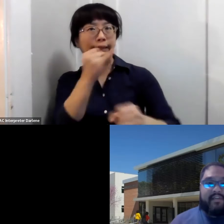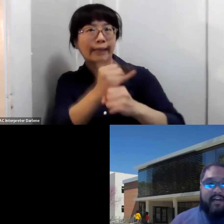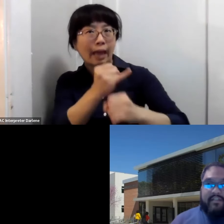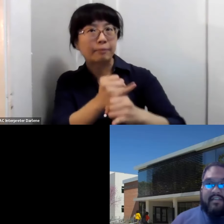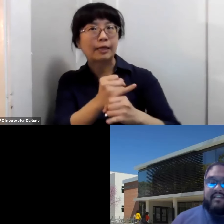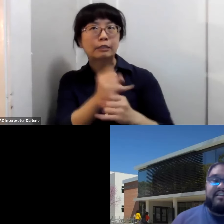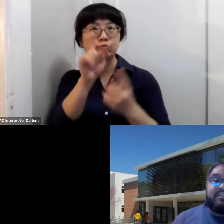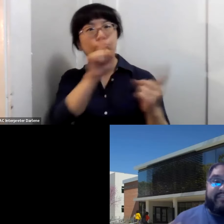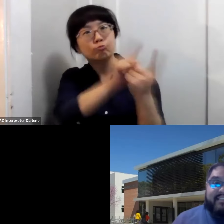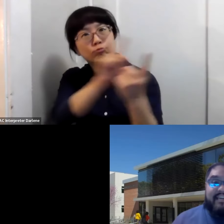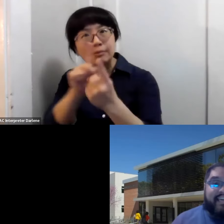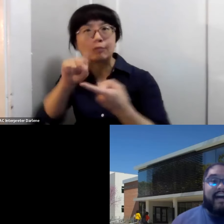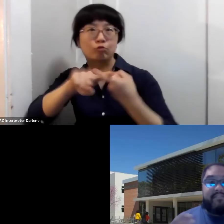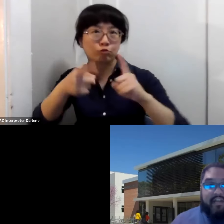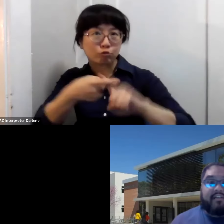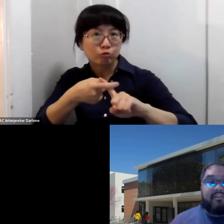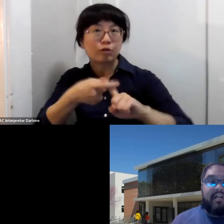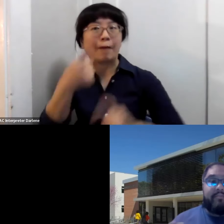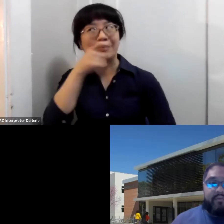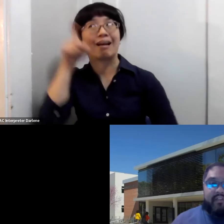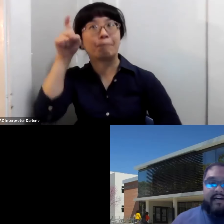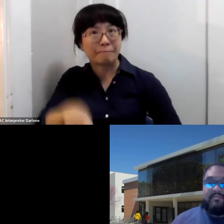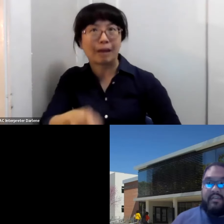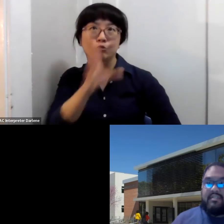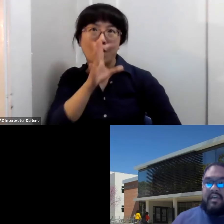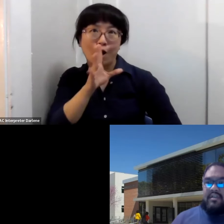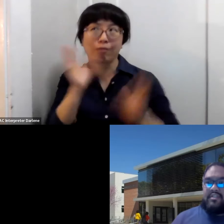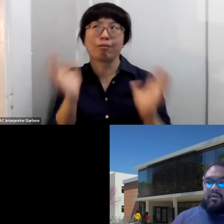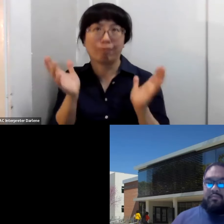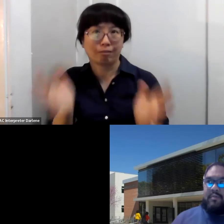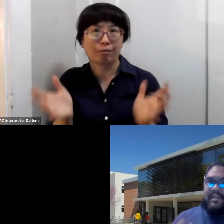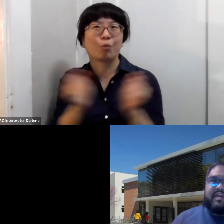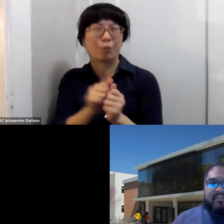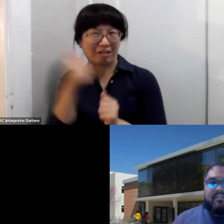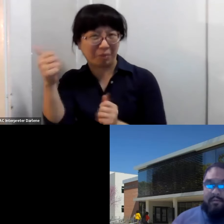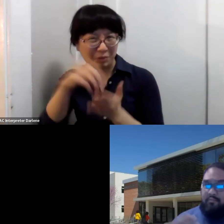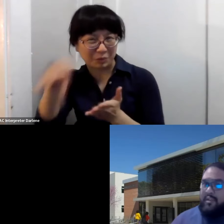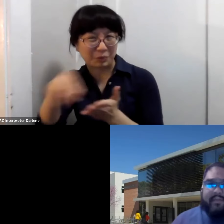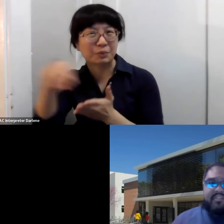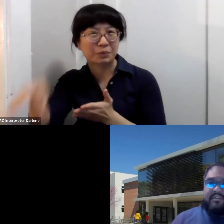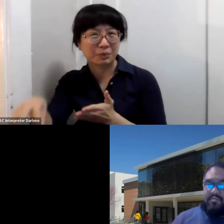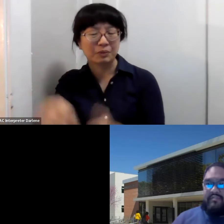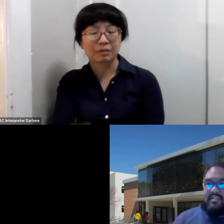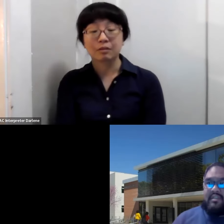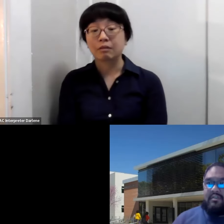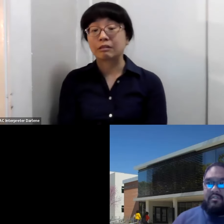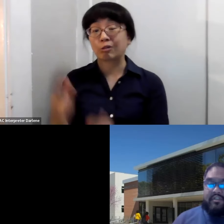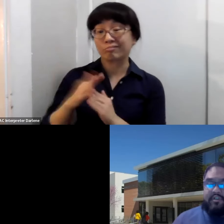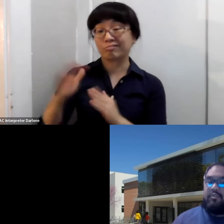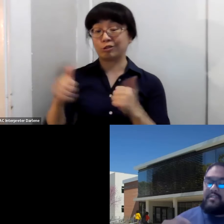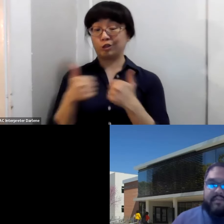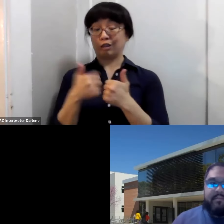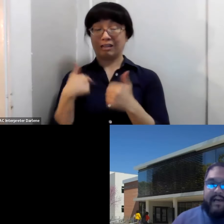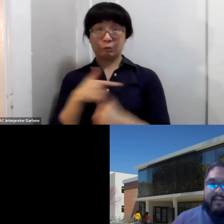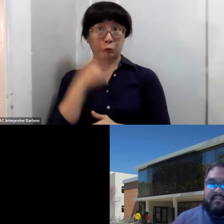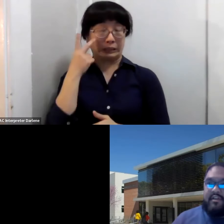friends because the nature of SI is they have to talk and collaborate with classmates. So big challenge, one of the biggest challenges we've seen in